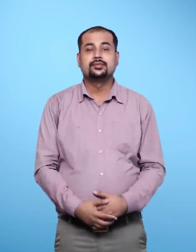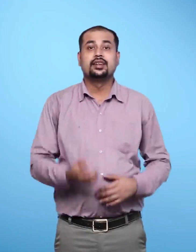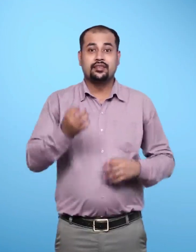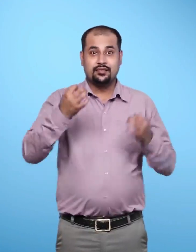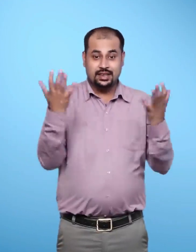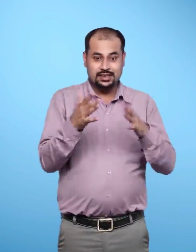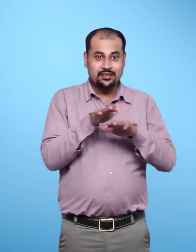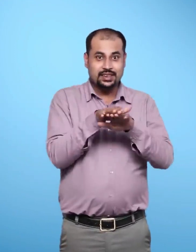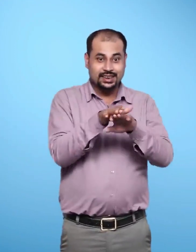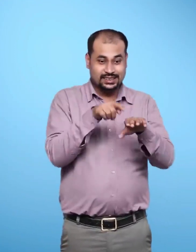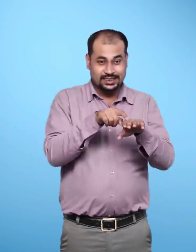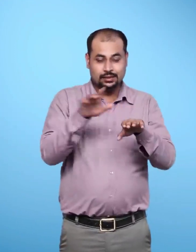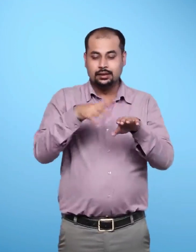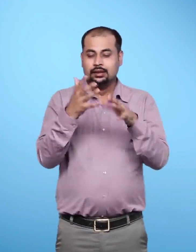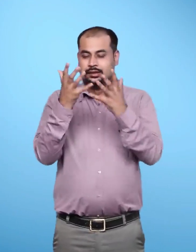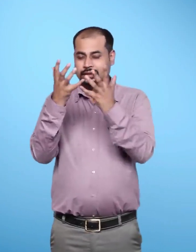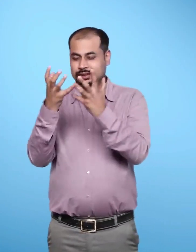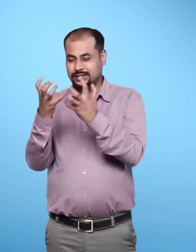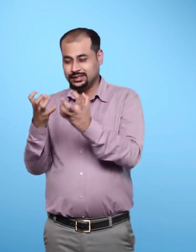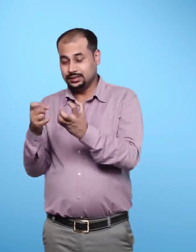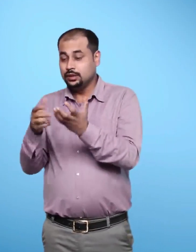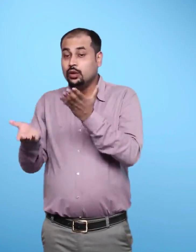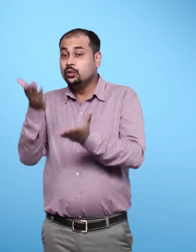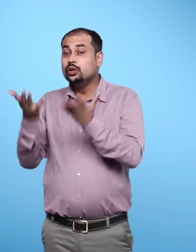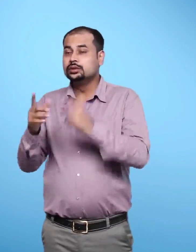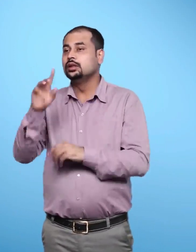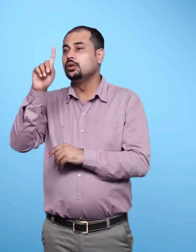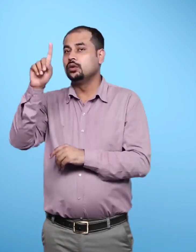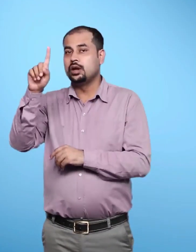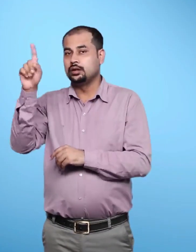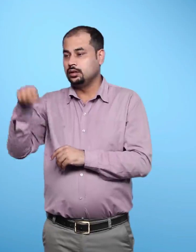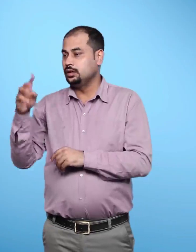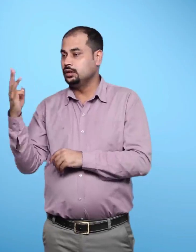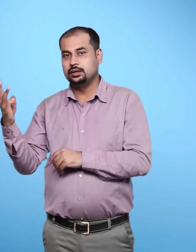When fresh fish is dried, it becomes 1/3 its weight.